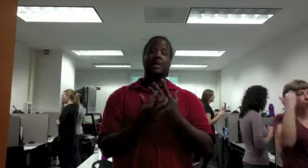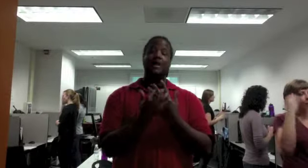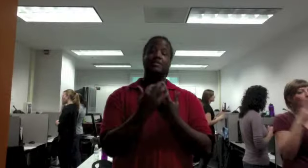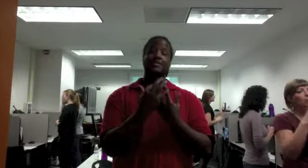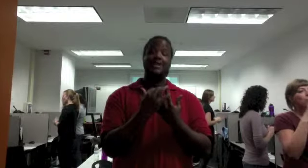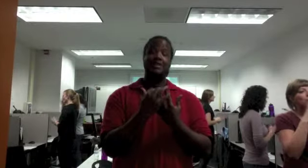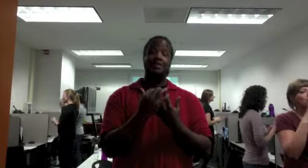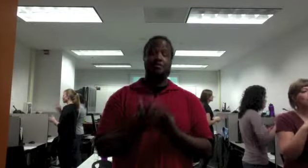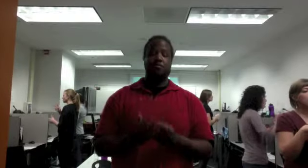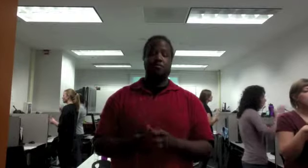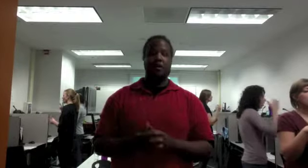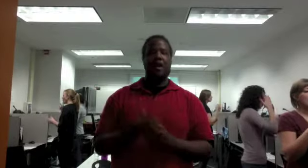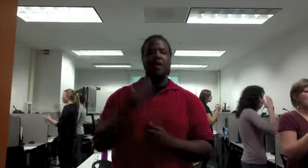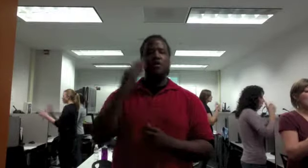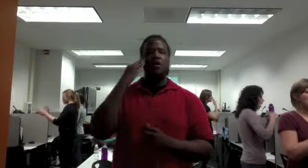the cup. What I want to know is why.